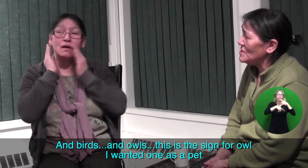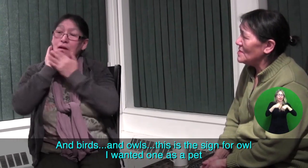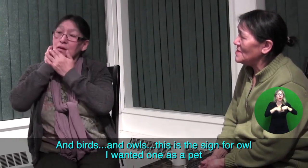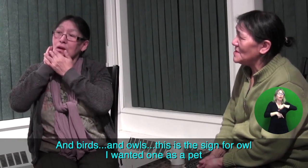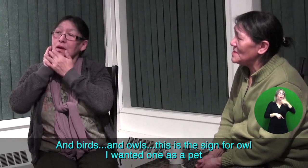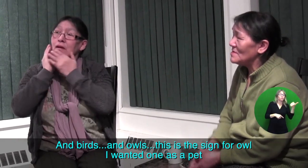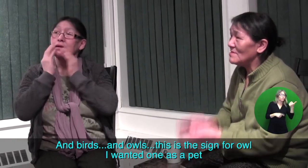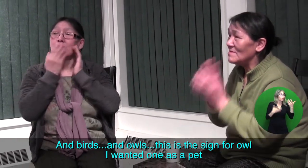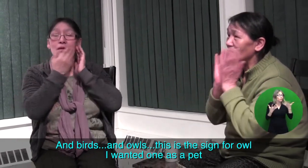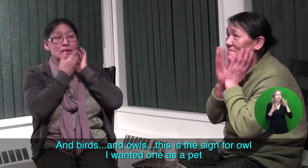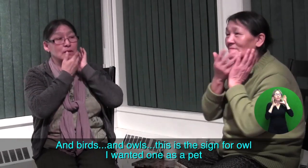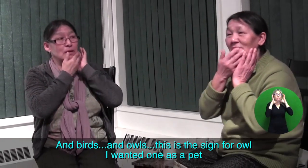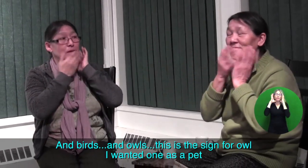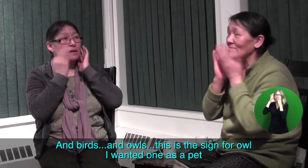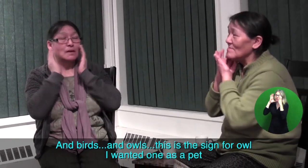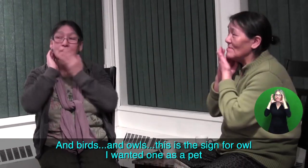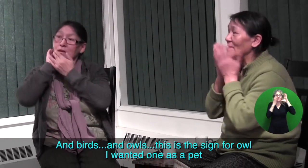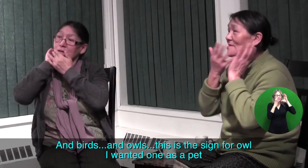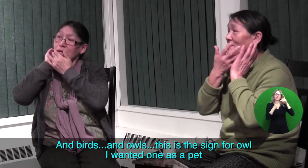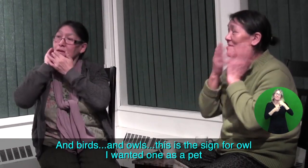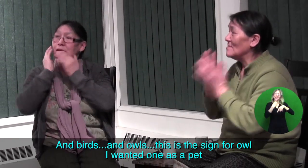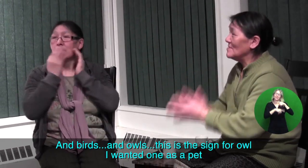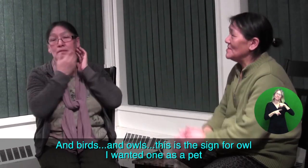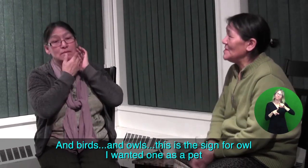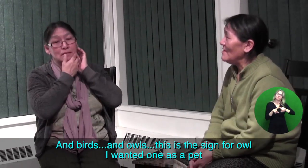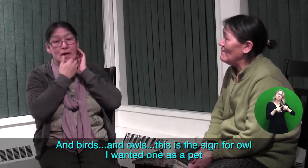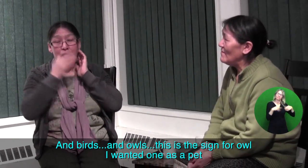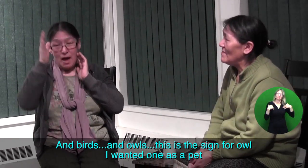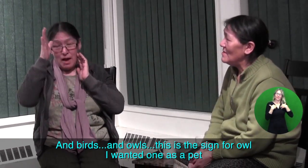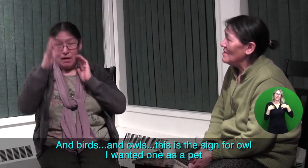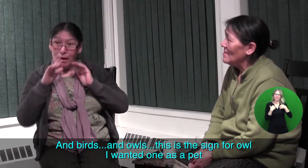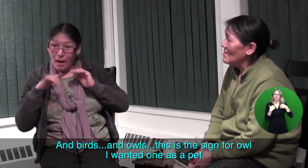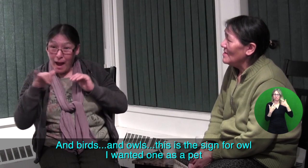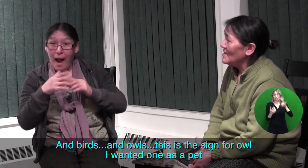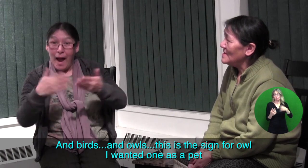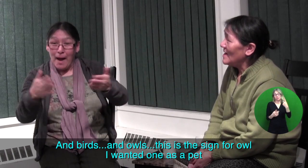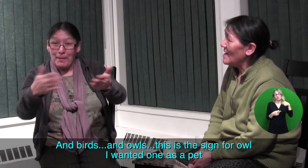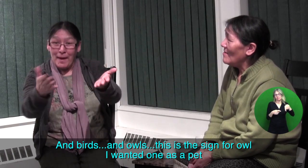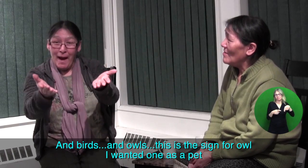Owl. She, oh, this is. Owl. Okay. Sign for.